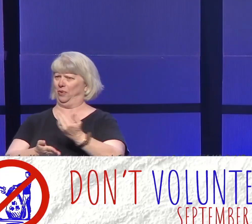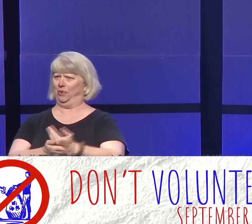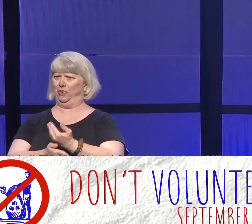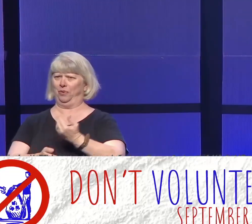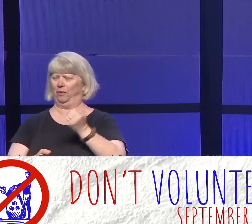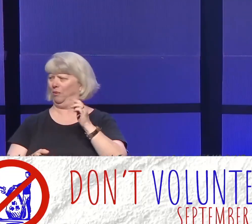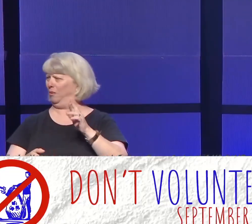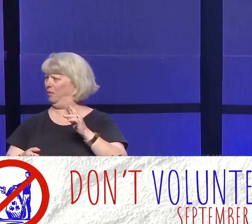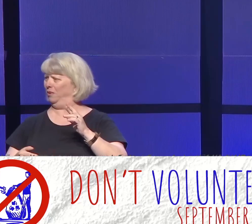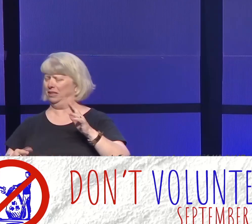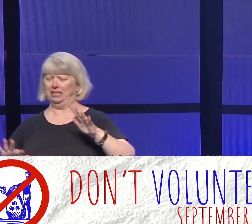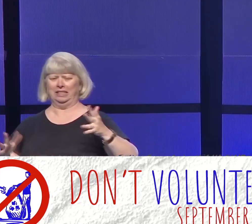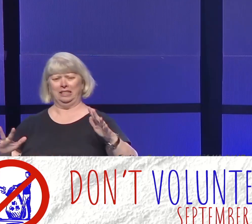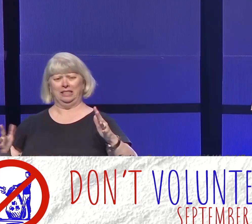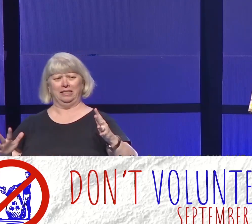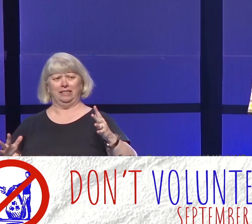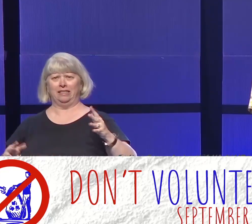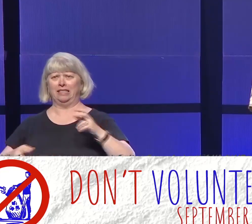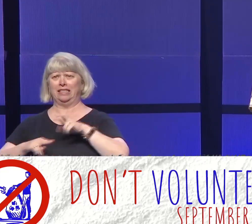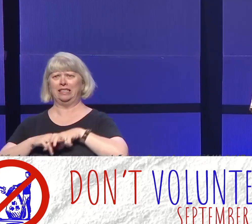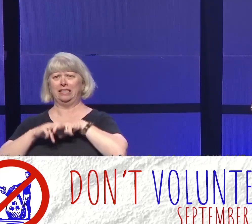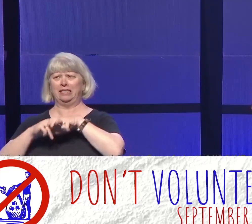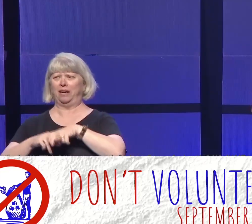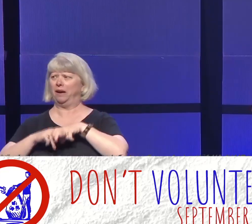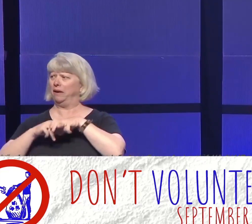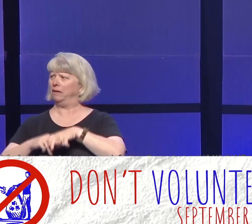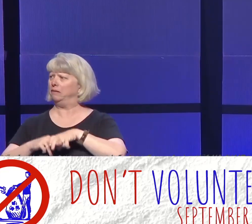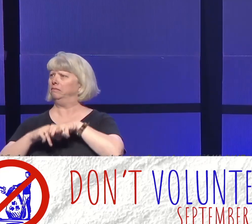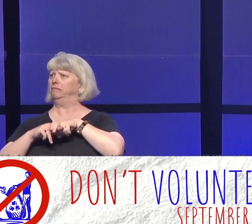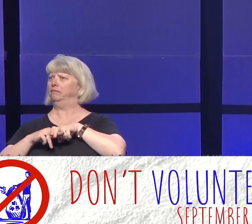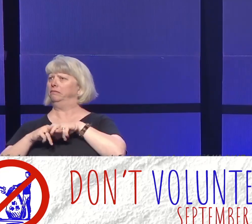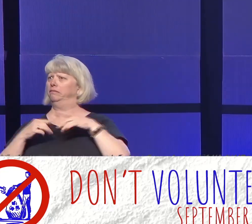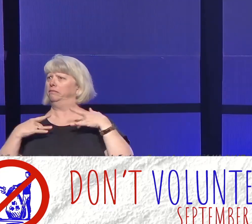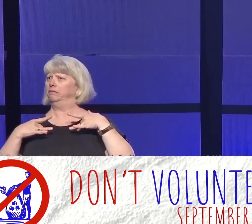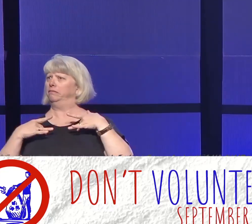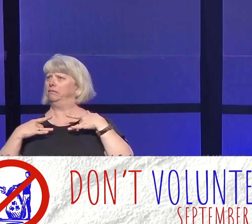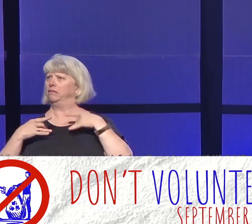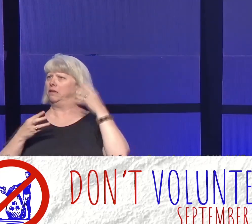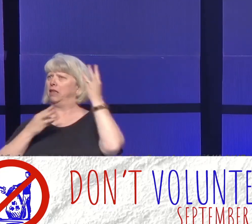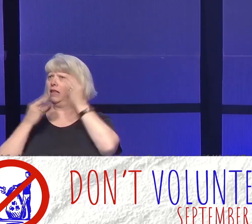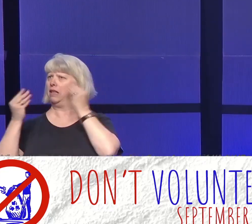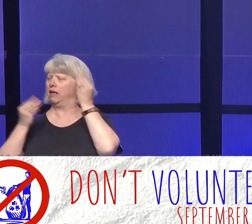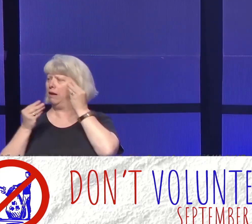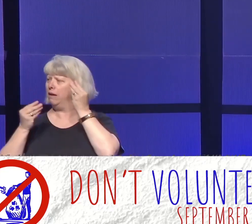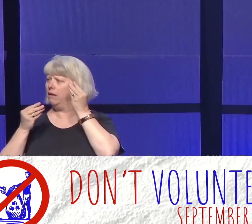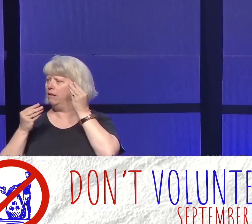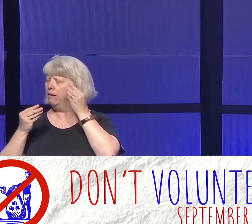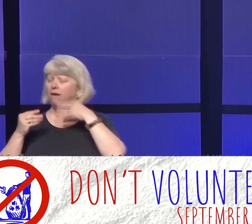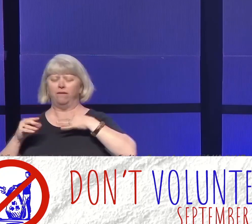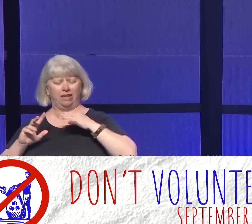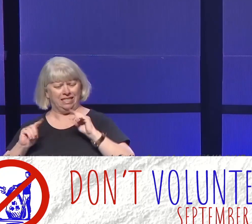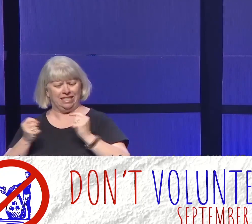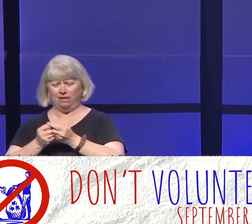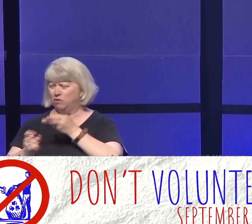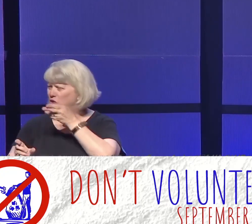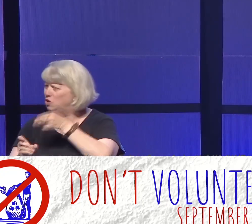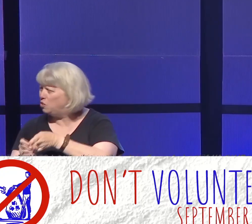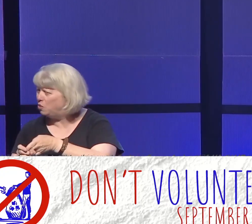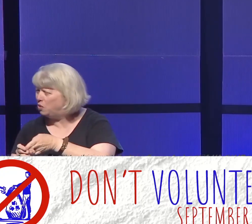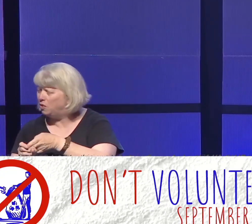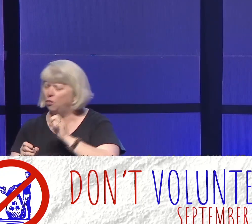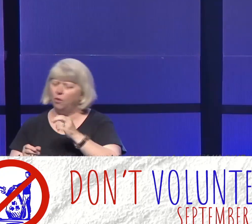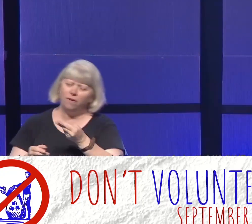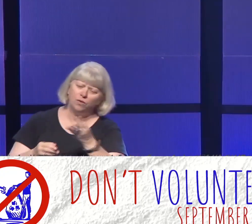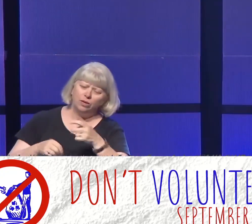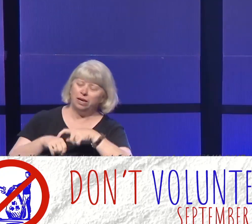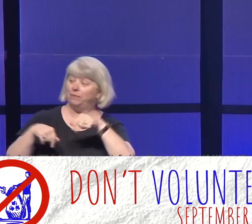been kind of sitting back a little bit, and you're thinking about getting on a volunteer team or maybe volunteering a couple times this